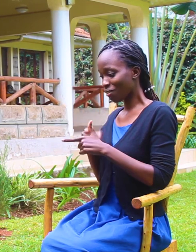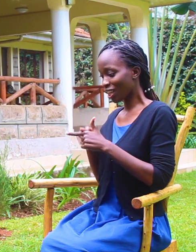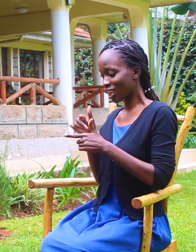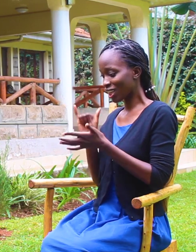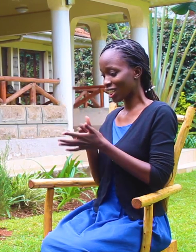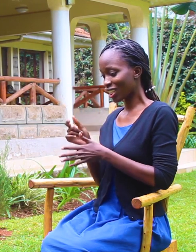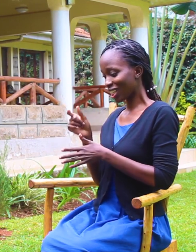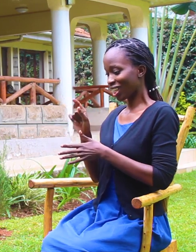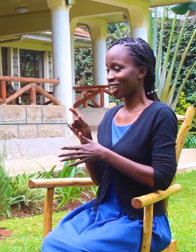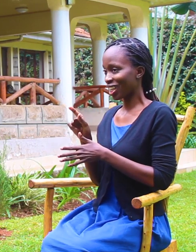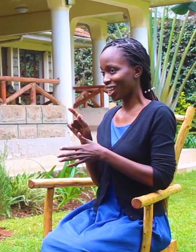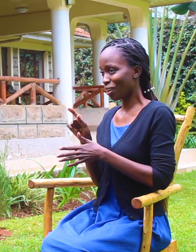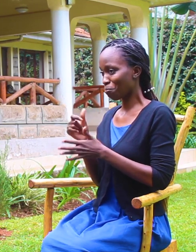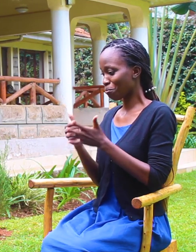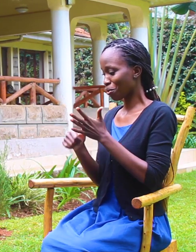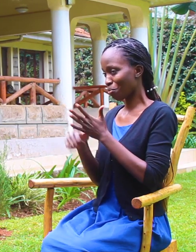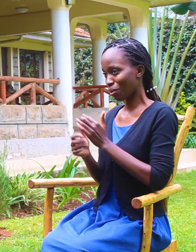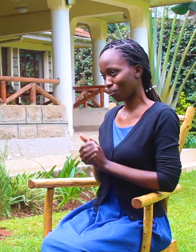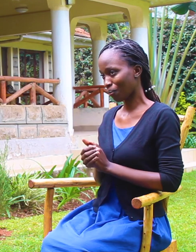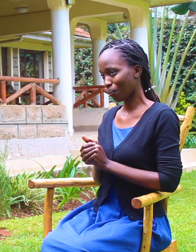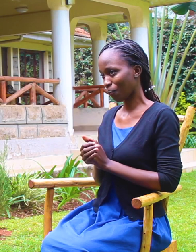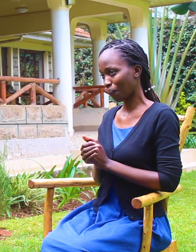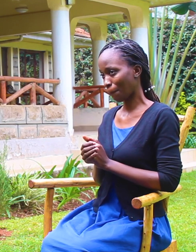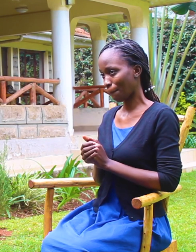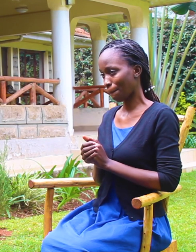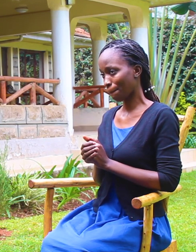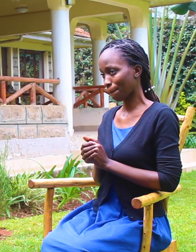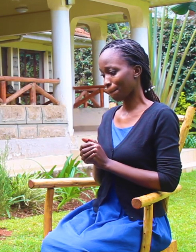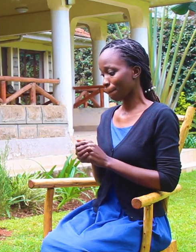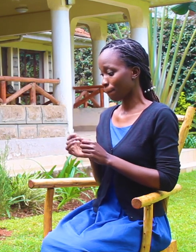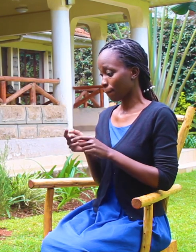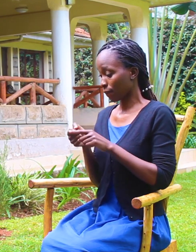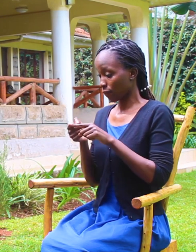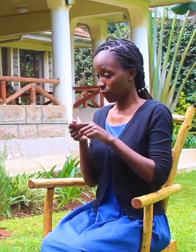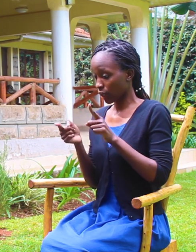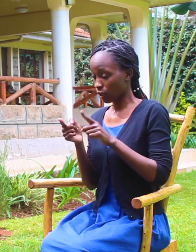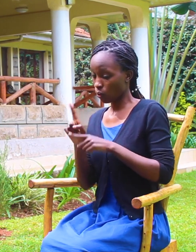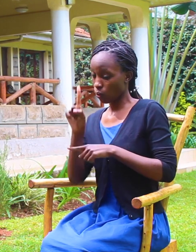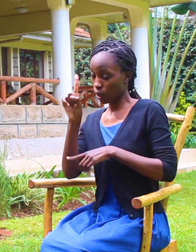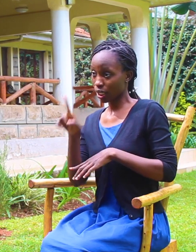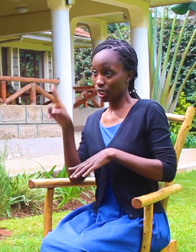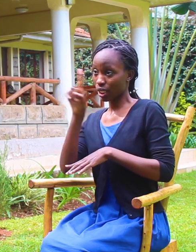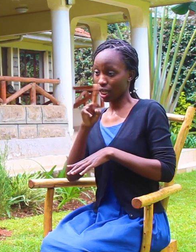to get a job. But fortunately, one time she was called for an